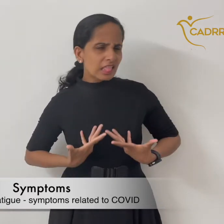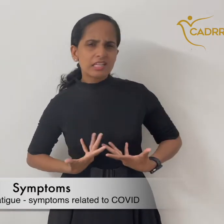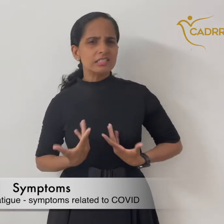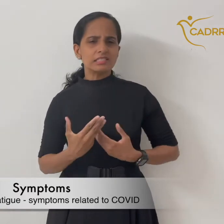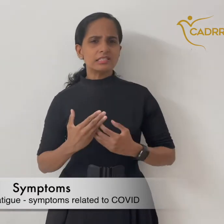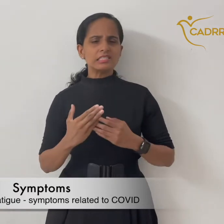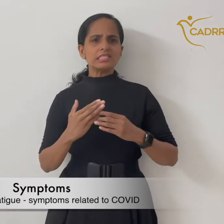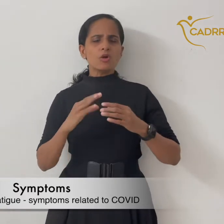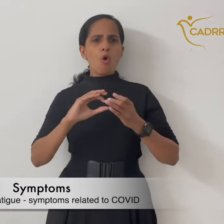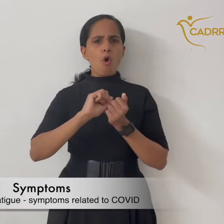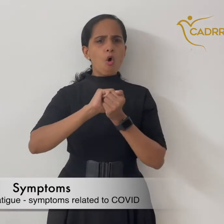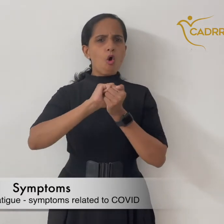Symptoms.